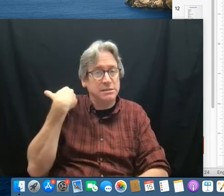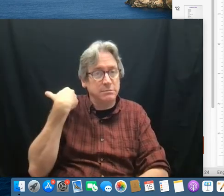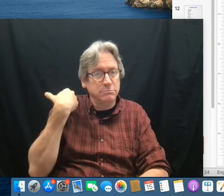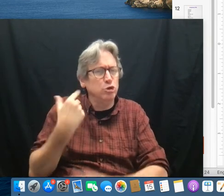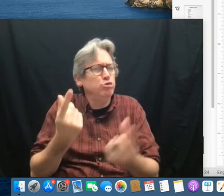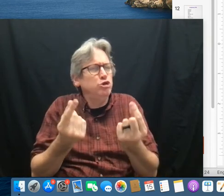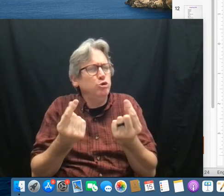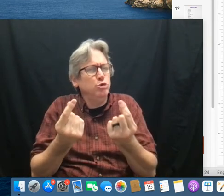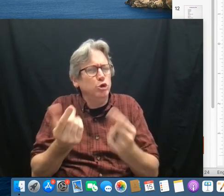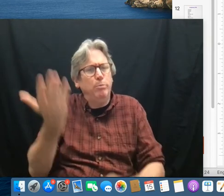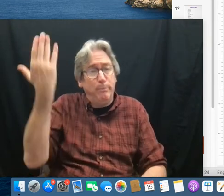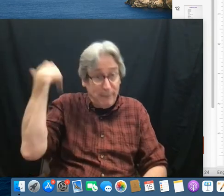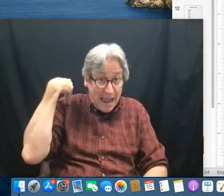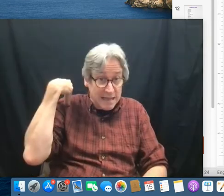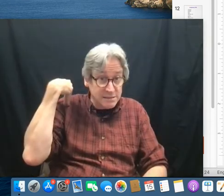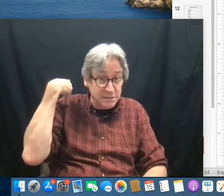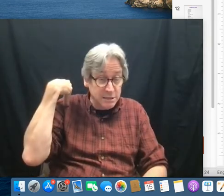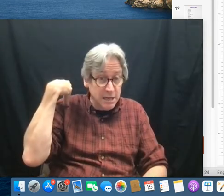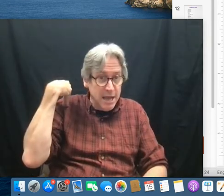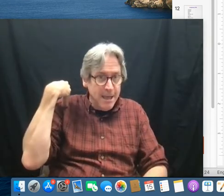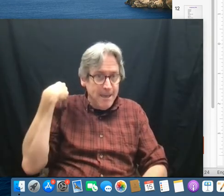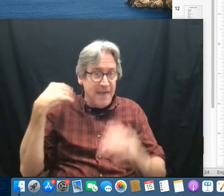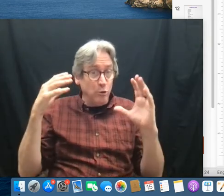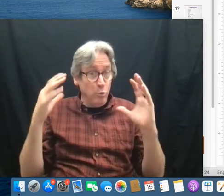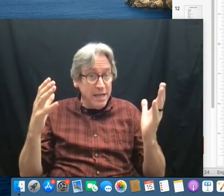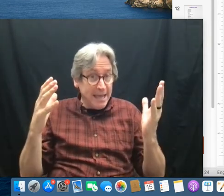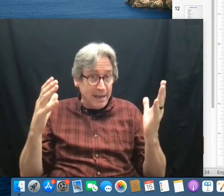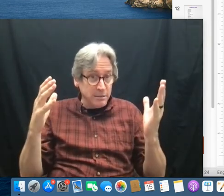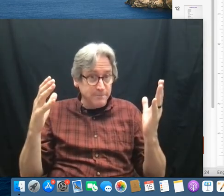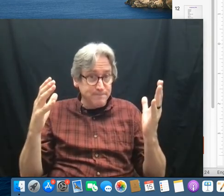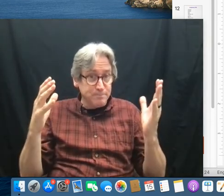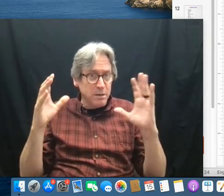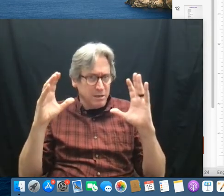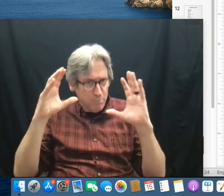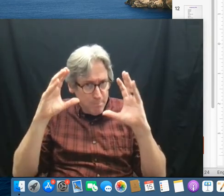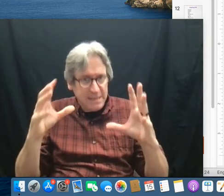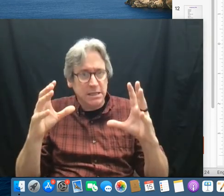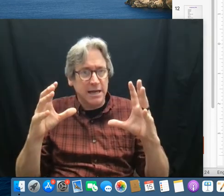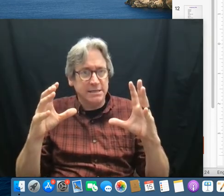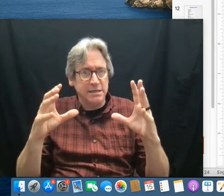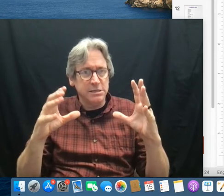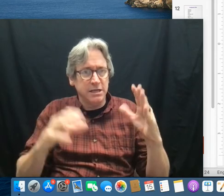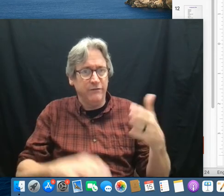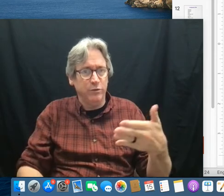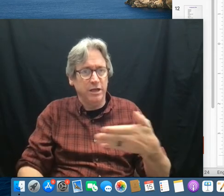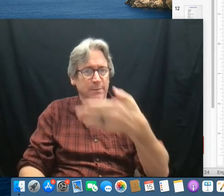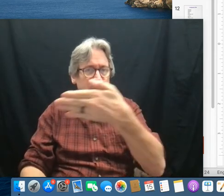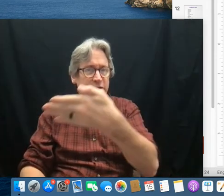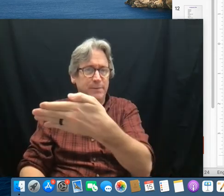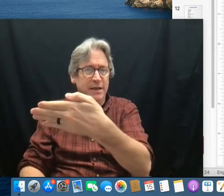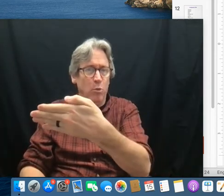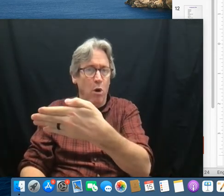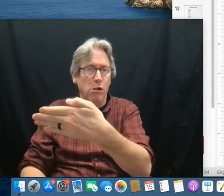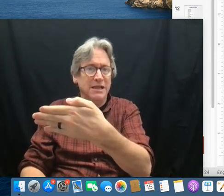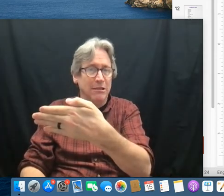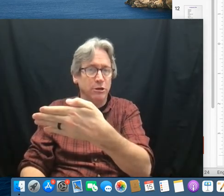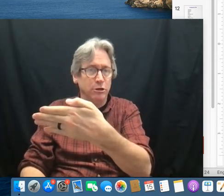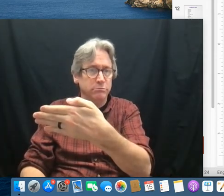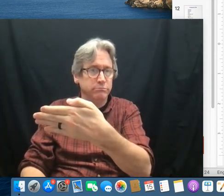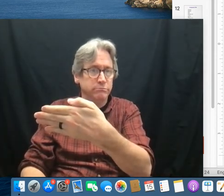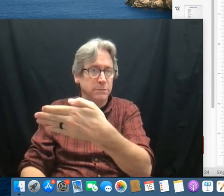Do. And then we know the sign for the past. And we're not doing last as in final, right? What did you do on the final